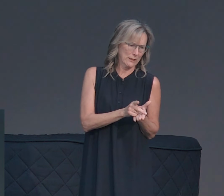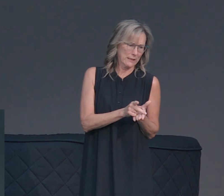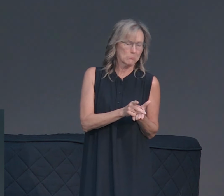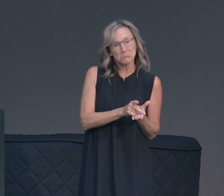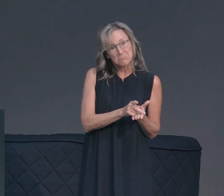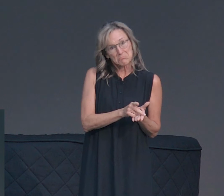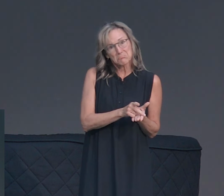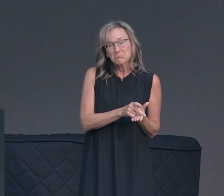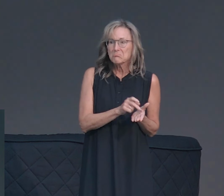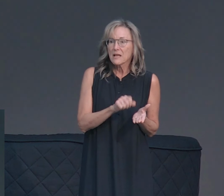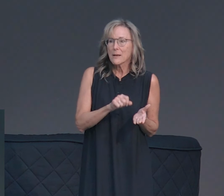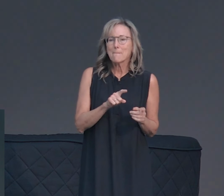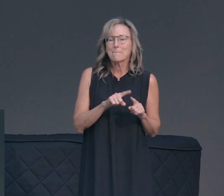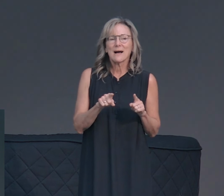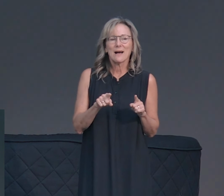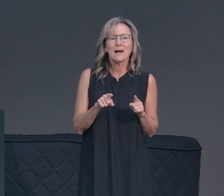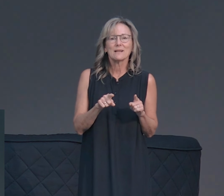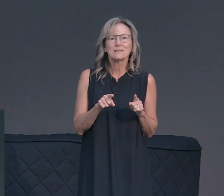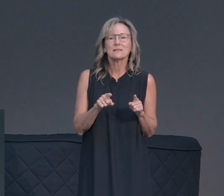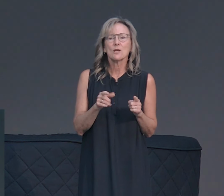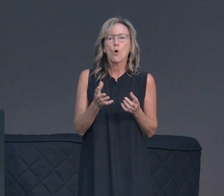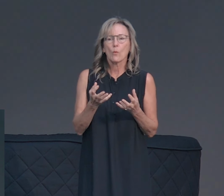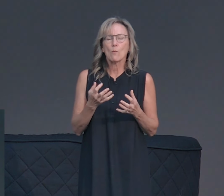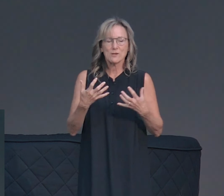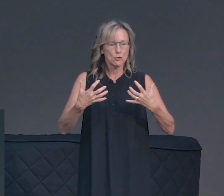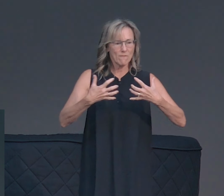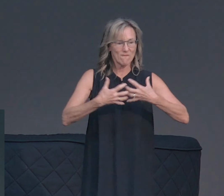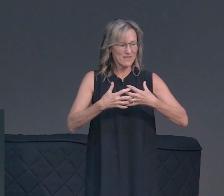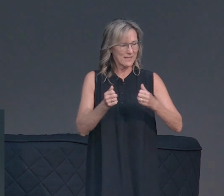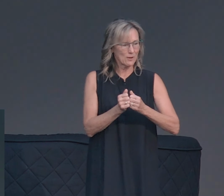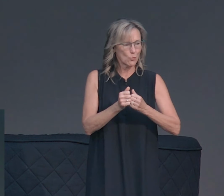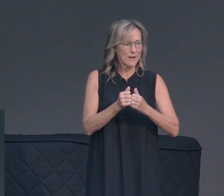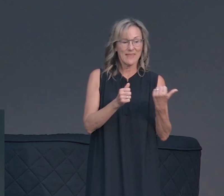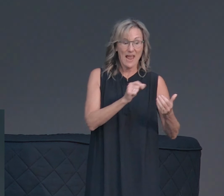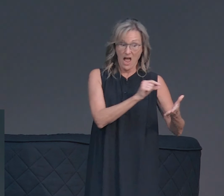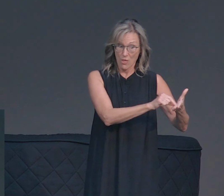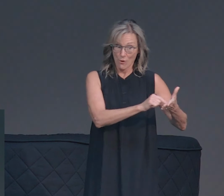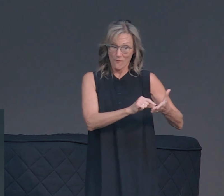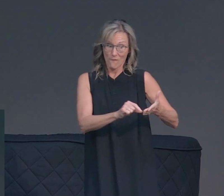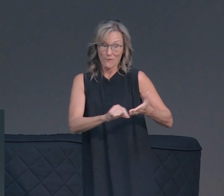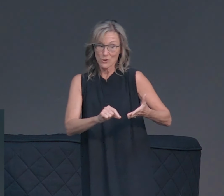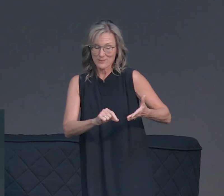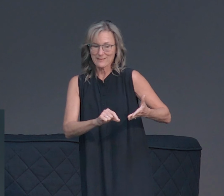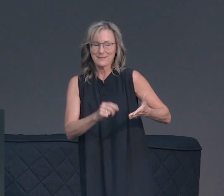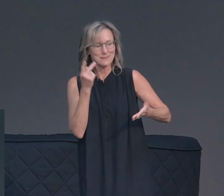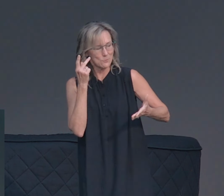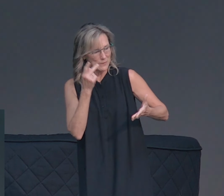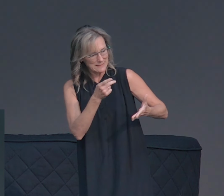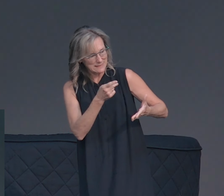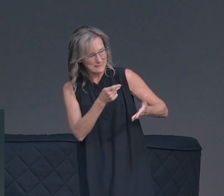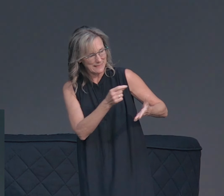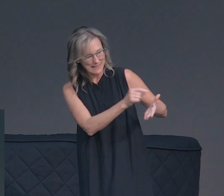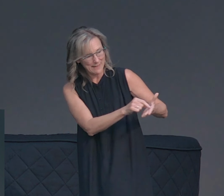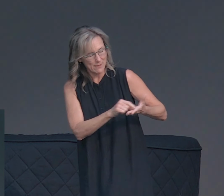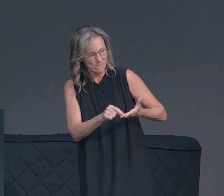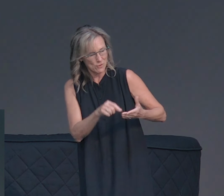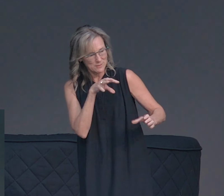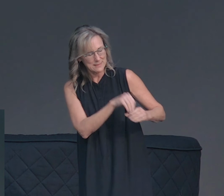be, but if we're going to be consistent with the other Beatitudes, we see that the other Beatitudes